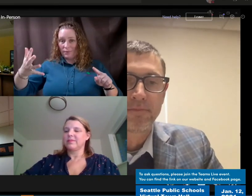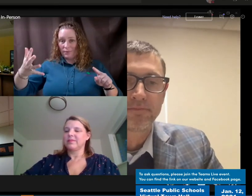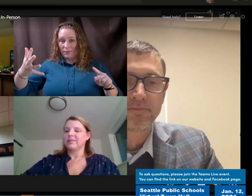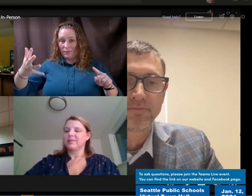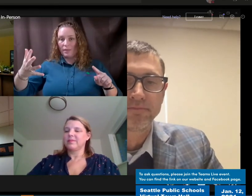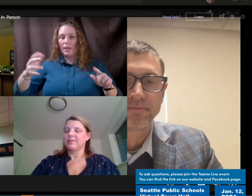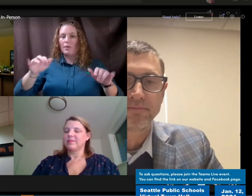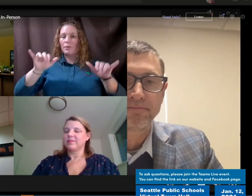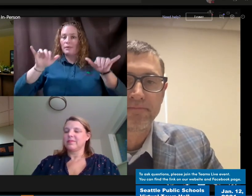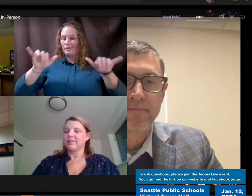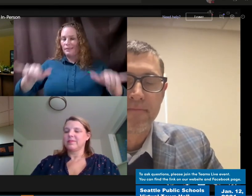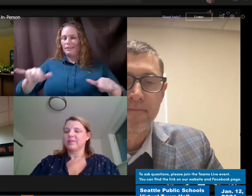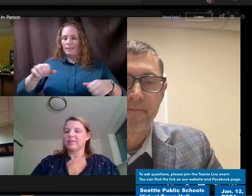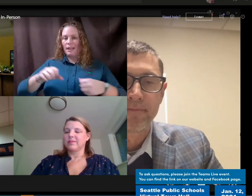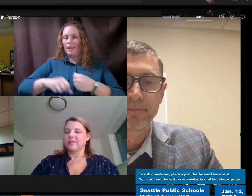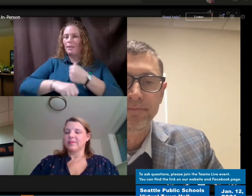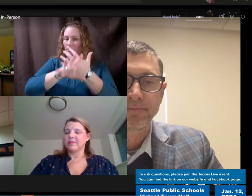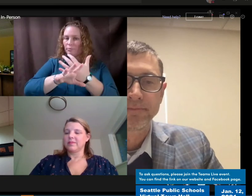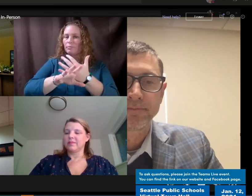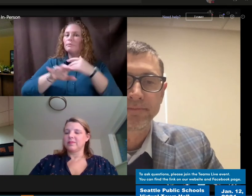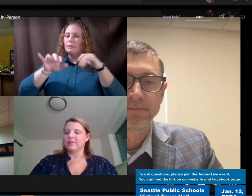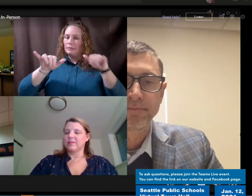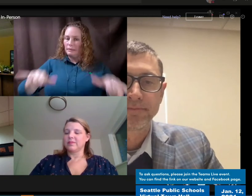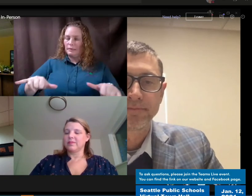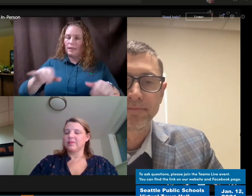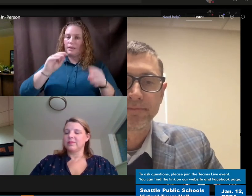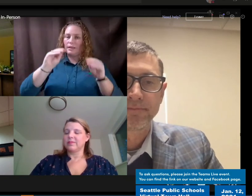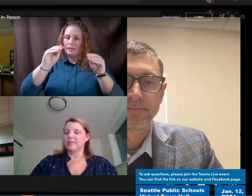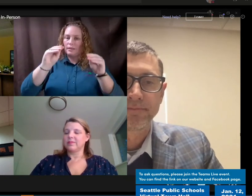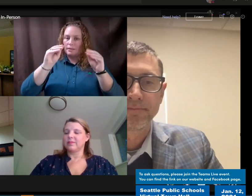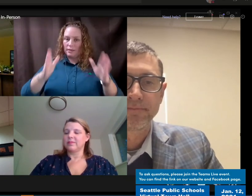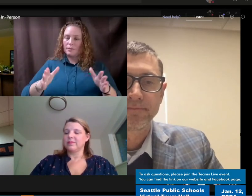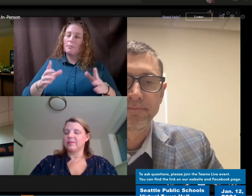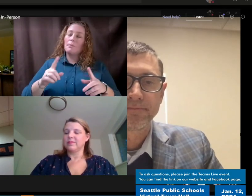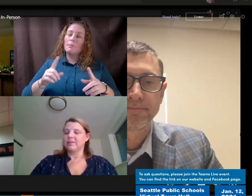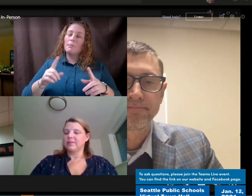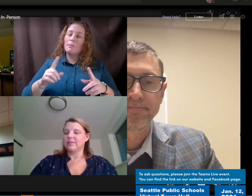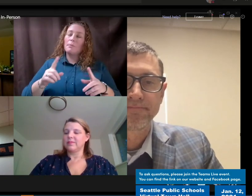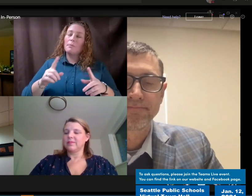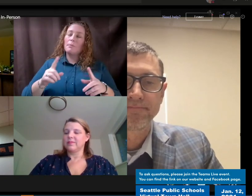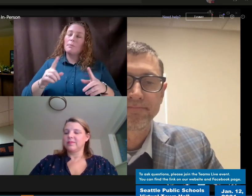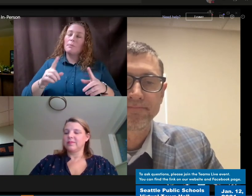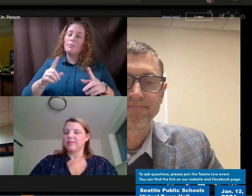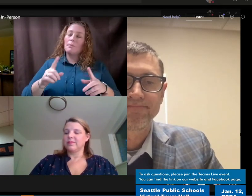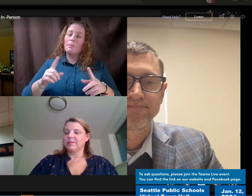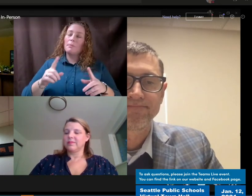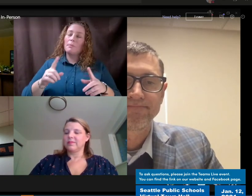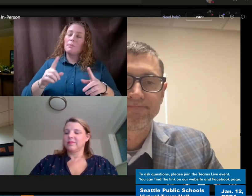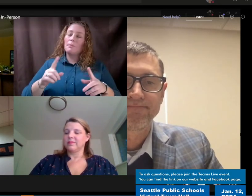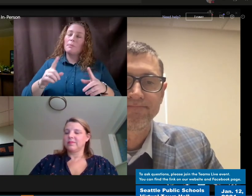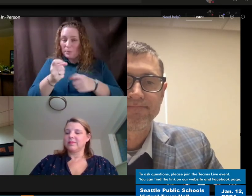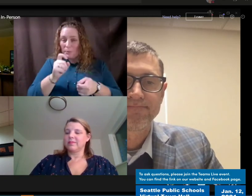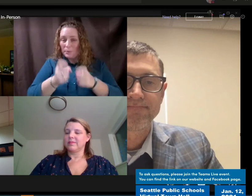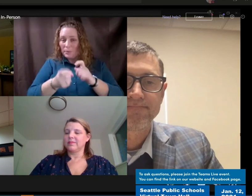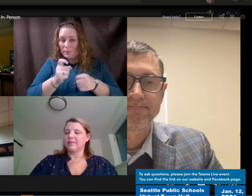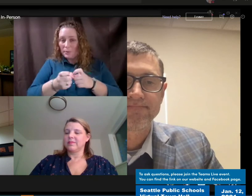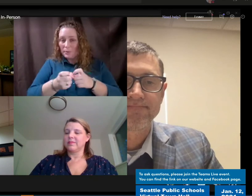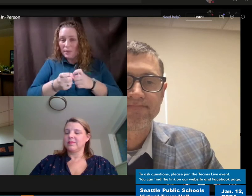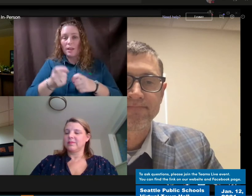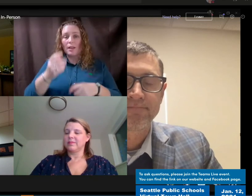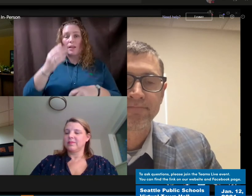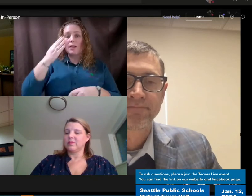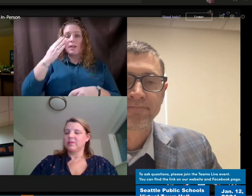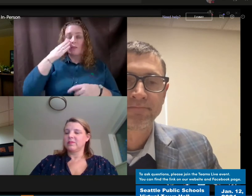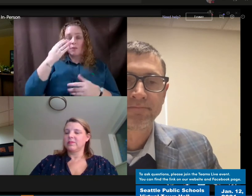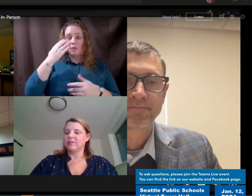they'll stay with their classroom teacher, but we do anticipate some shifts. So as you know, some students will still remain remote